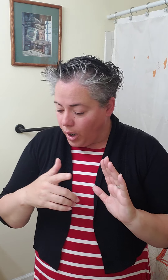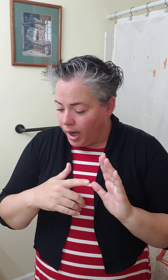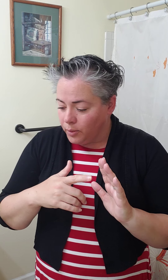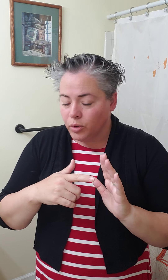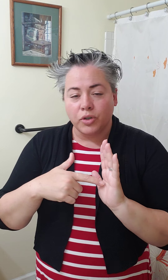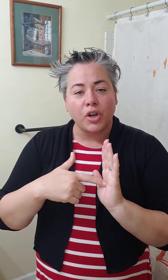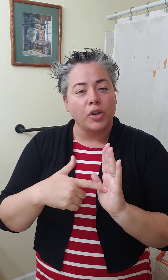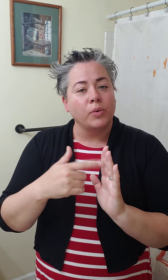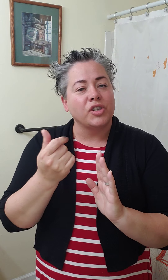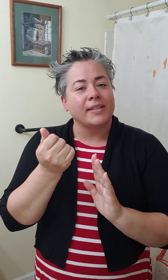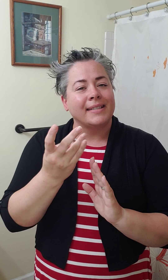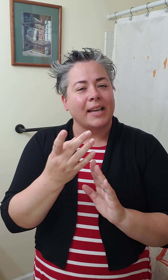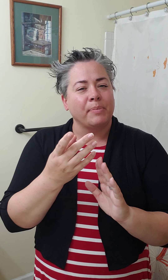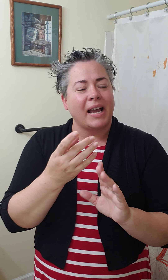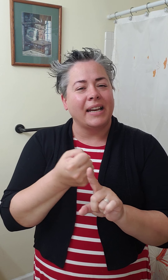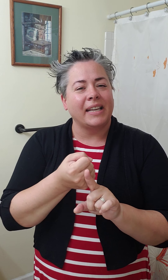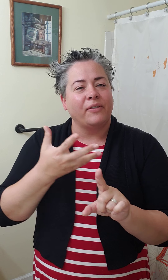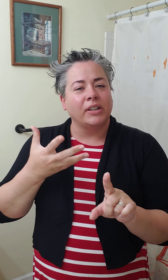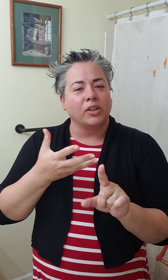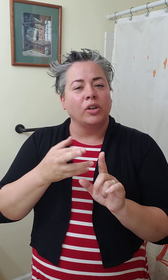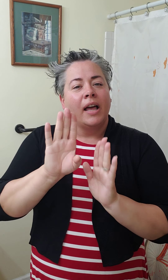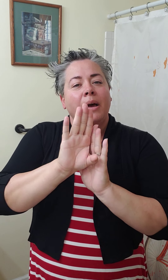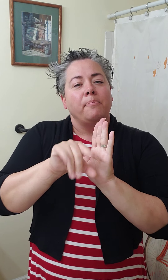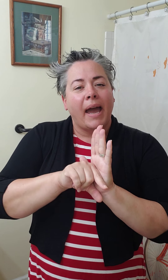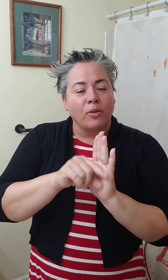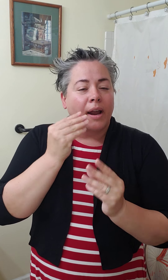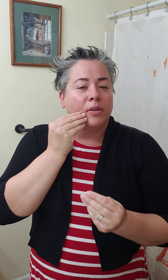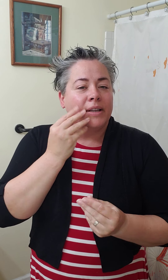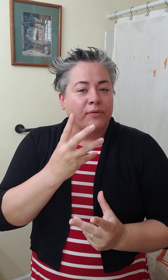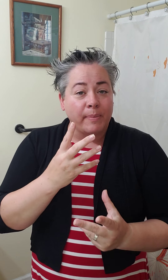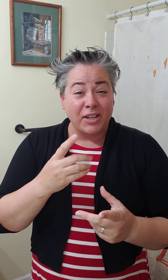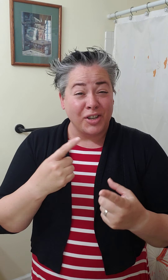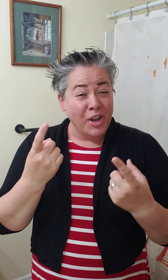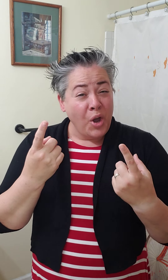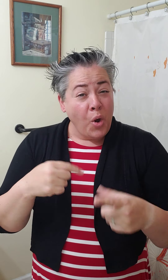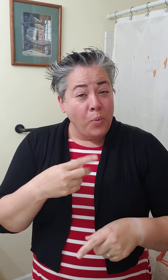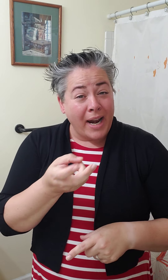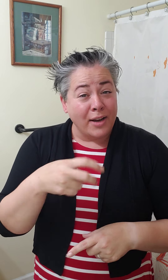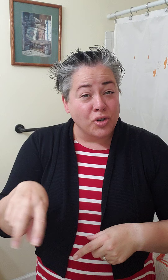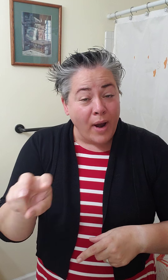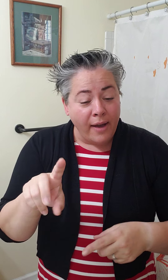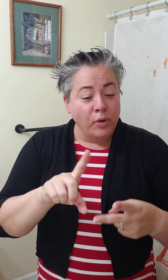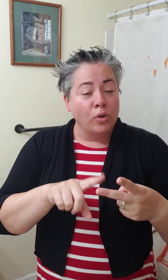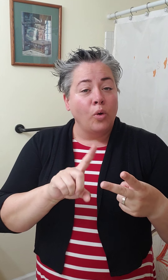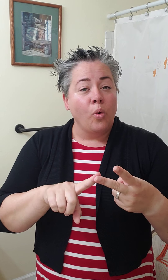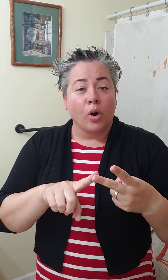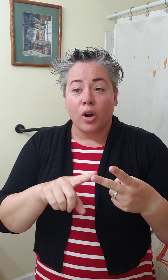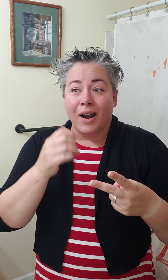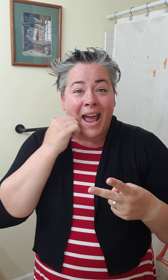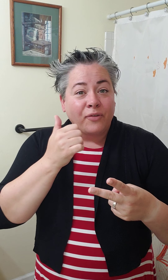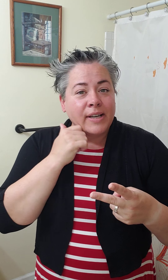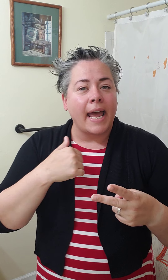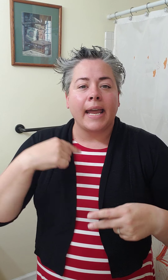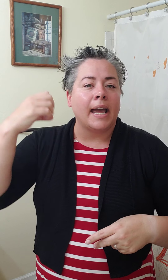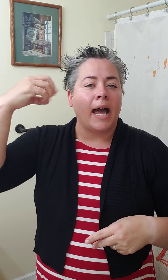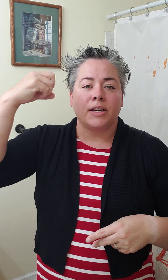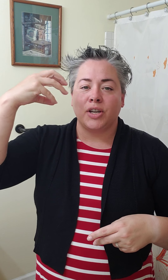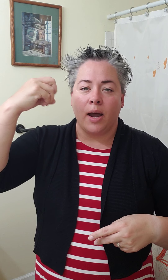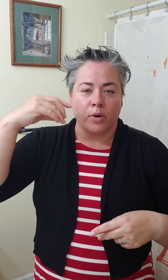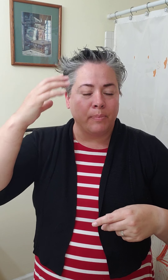I will show you in just a second, but kind of give a little background information. When I travel or every day I shower,